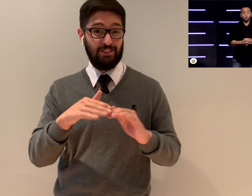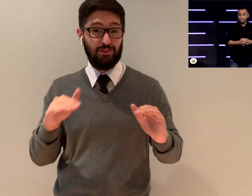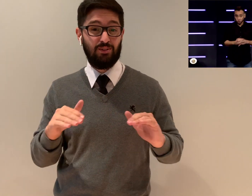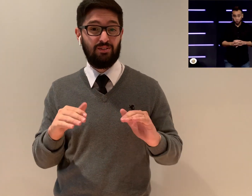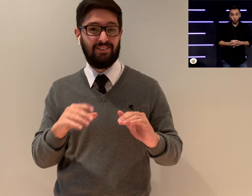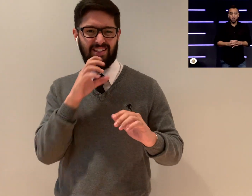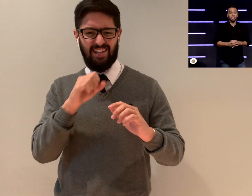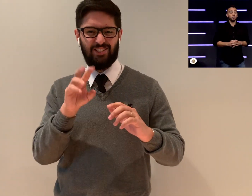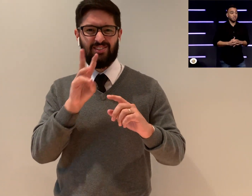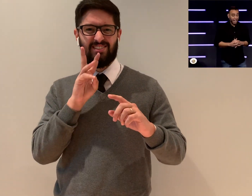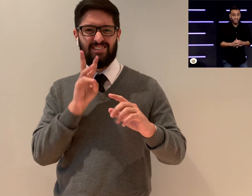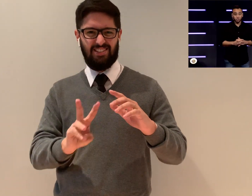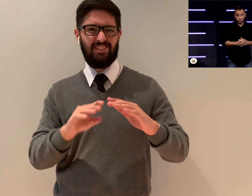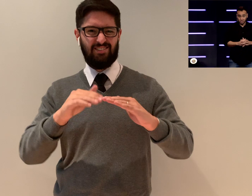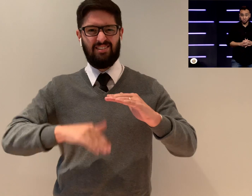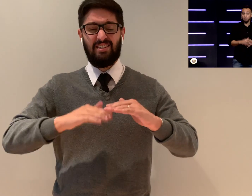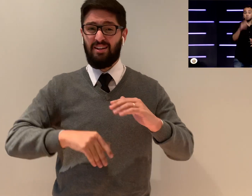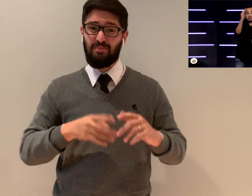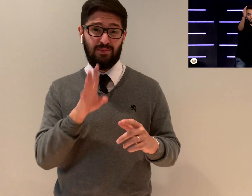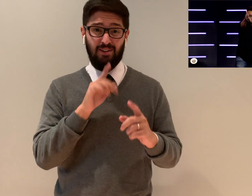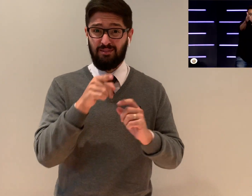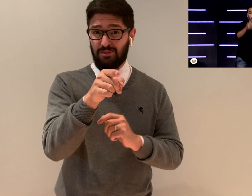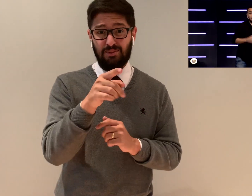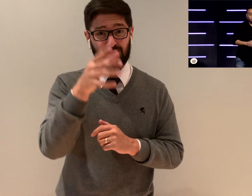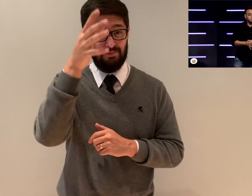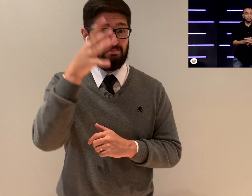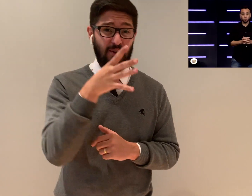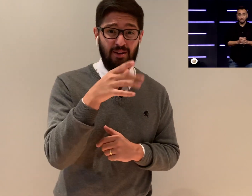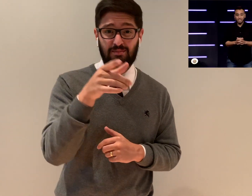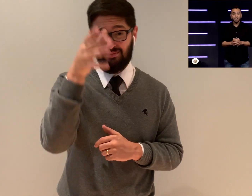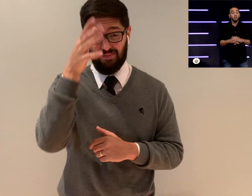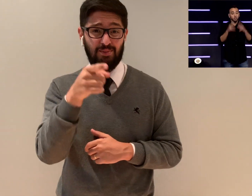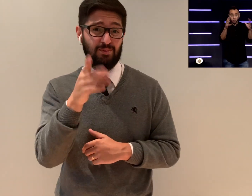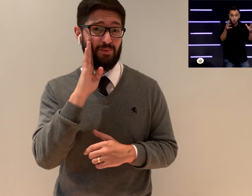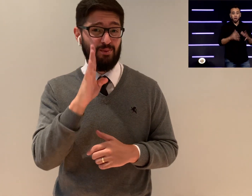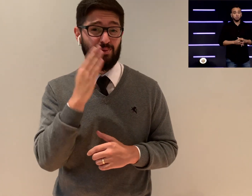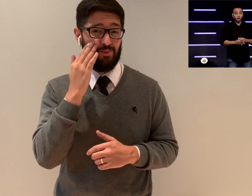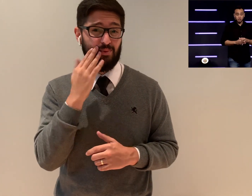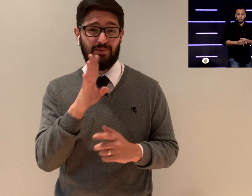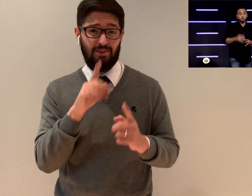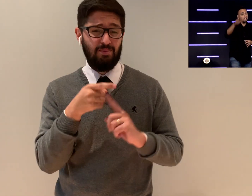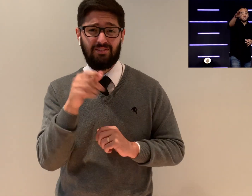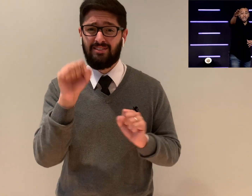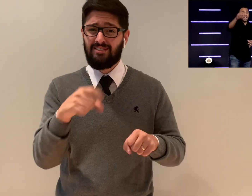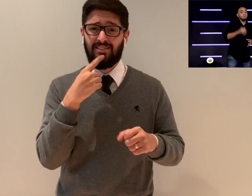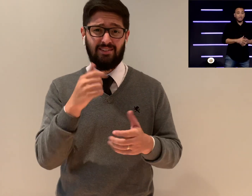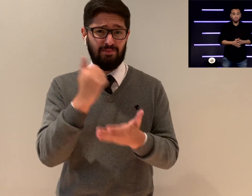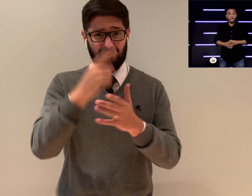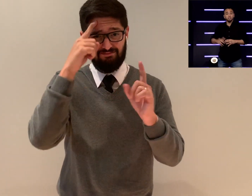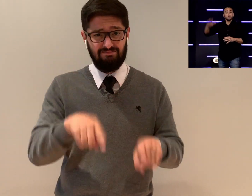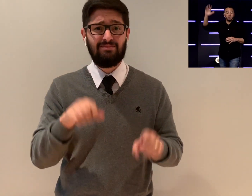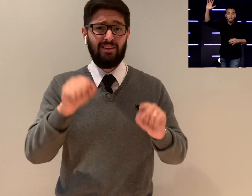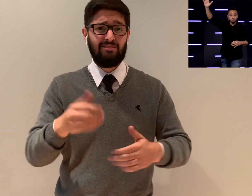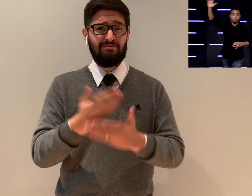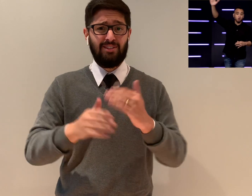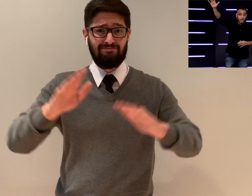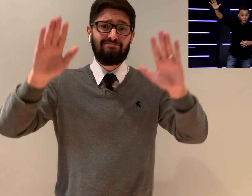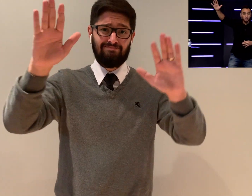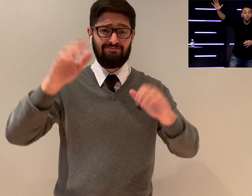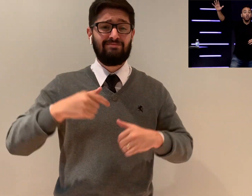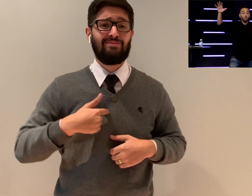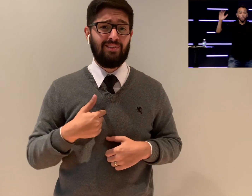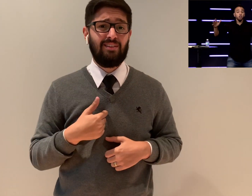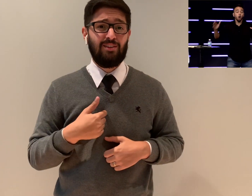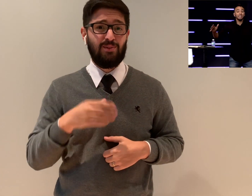with three children under the age of 6. I'm speaking to a mom, I'm speaking to a dad. You know what I'm talking about. You can say amen to that. You can lift up your